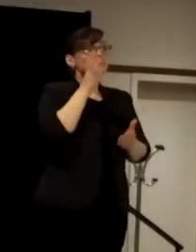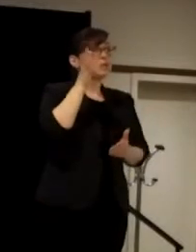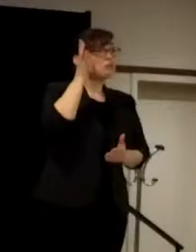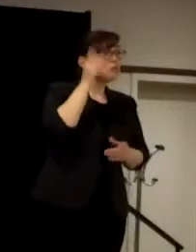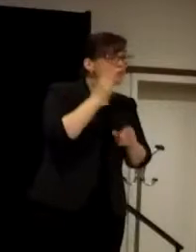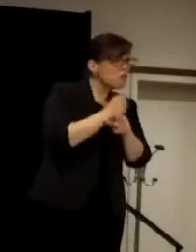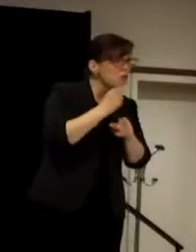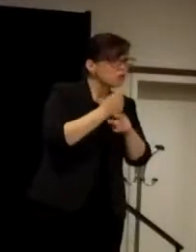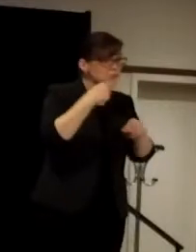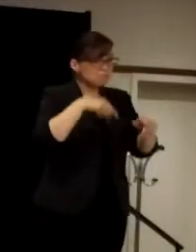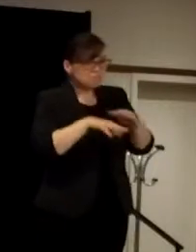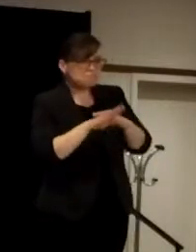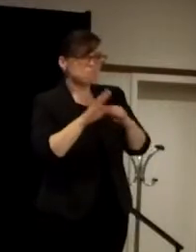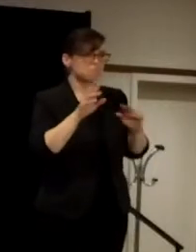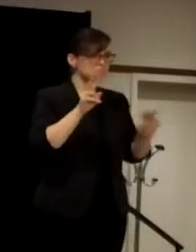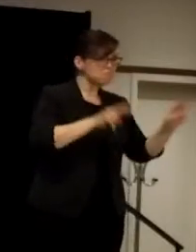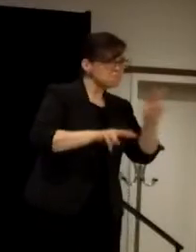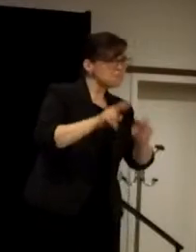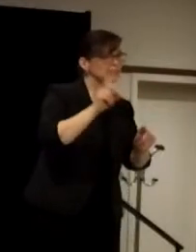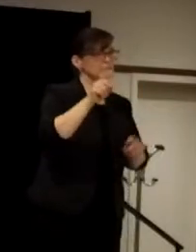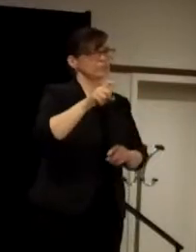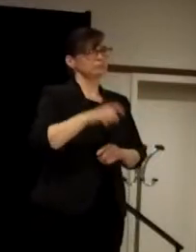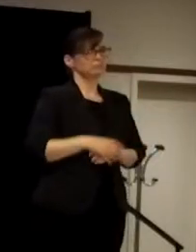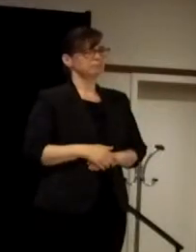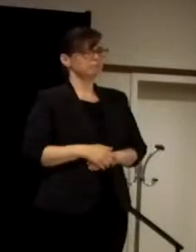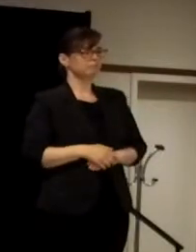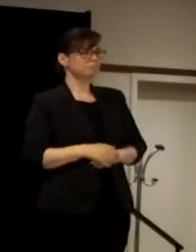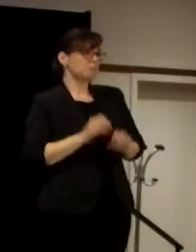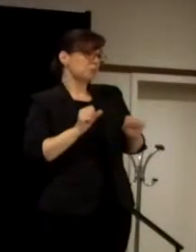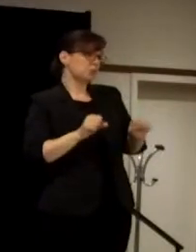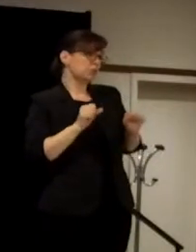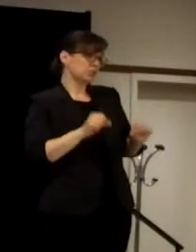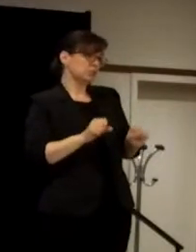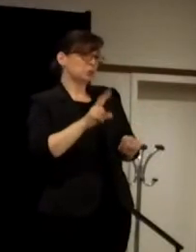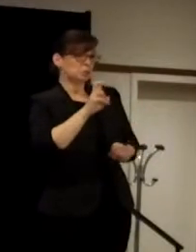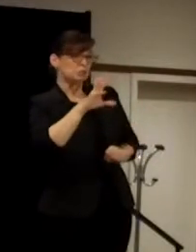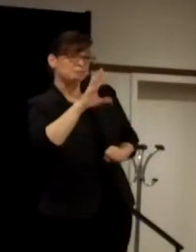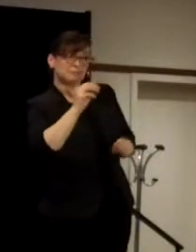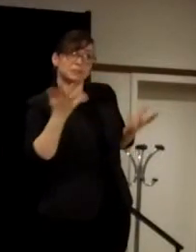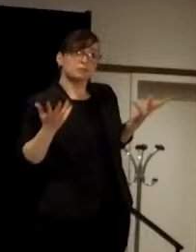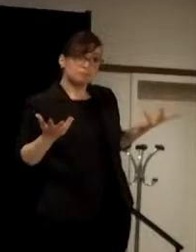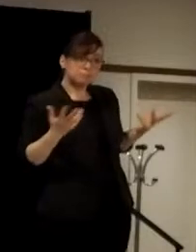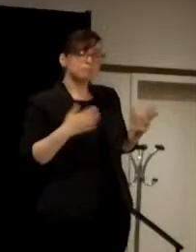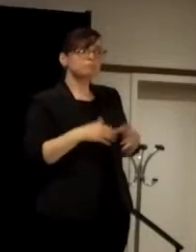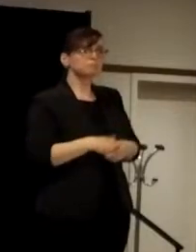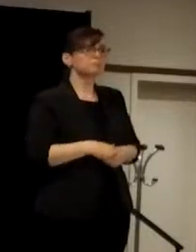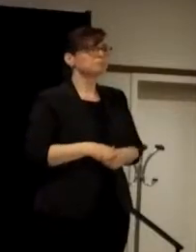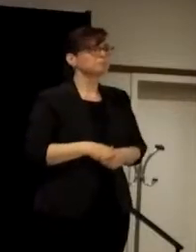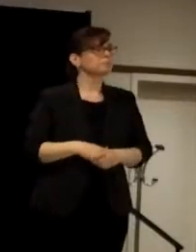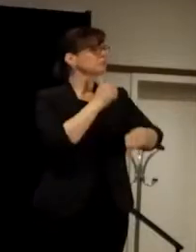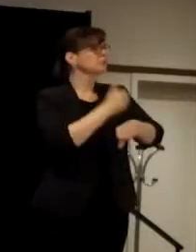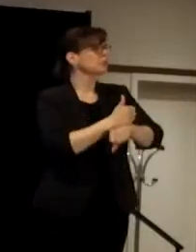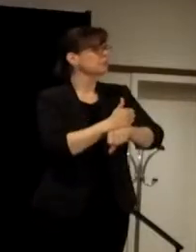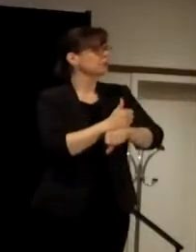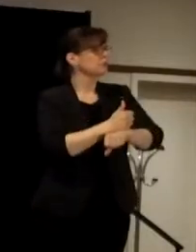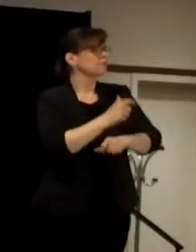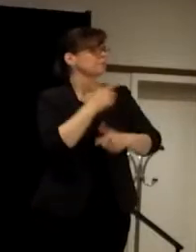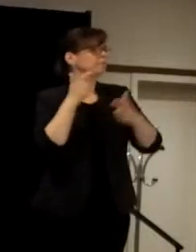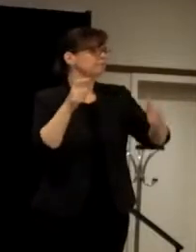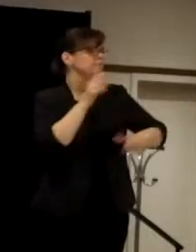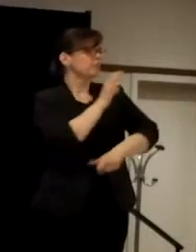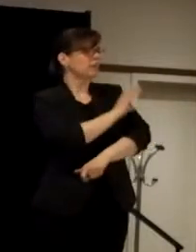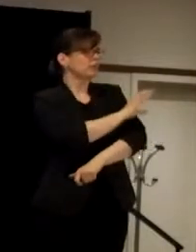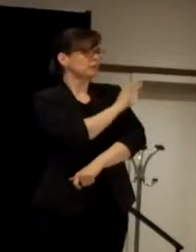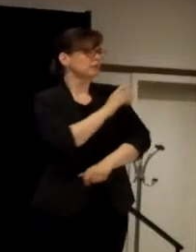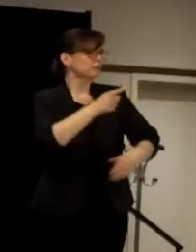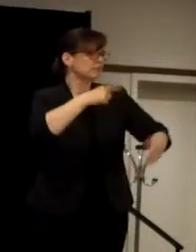for that, but it looks like we could potentially get that high. So you're going to do a mass clinic here next month, and then